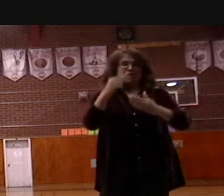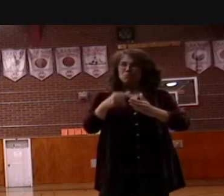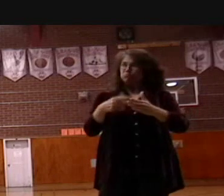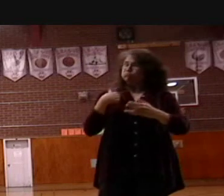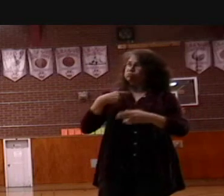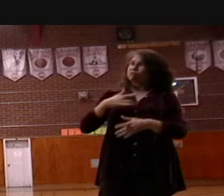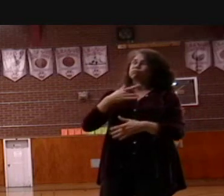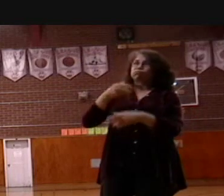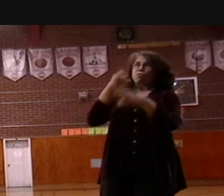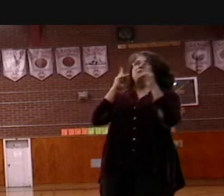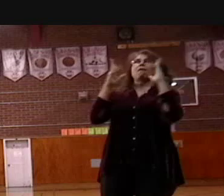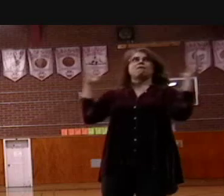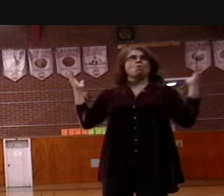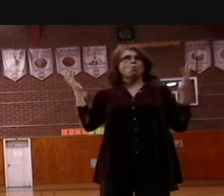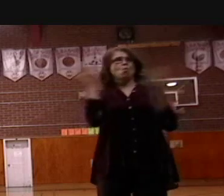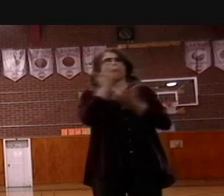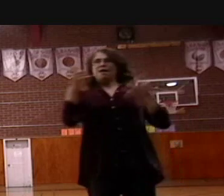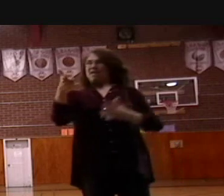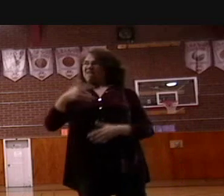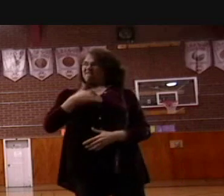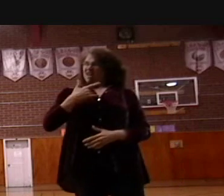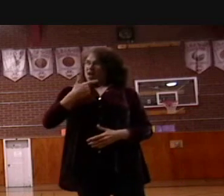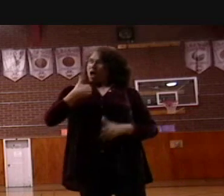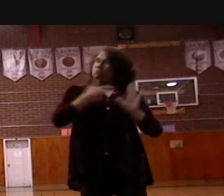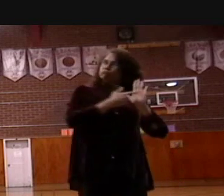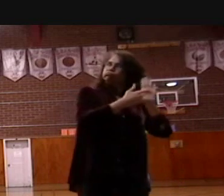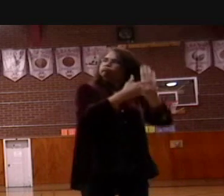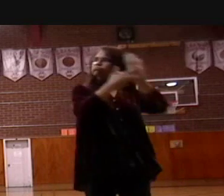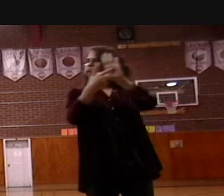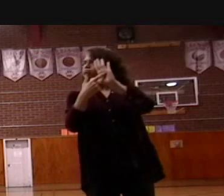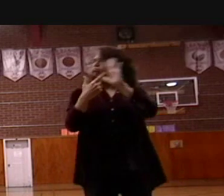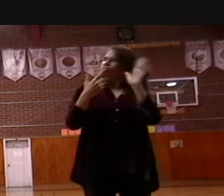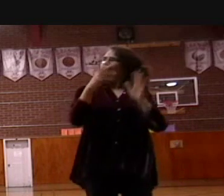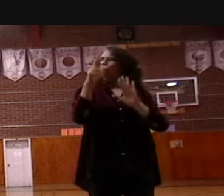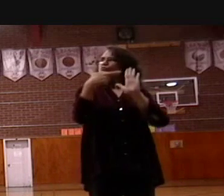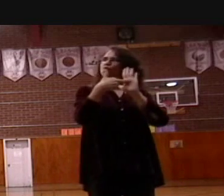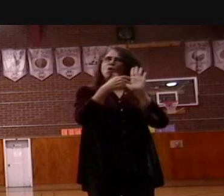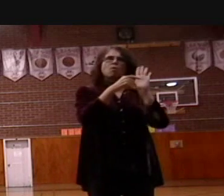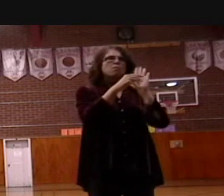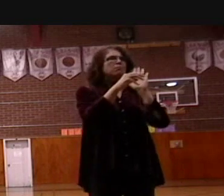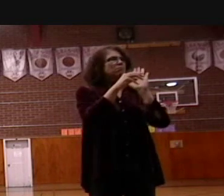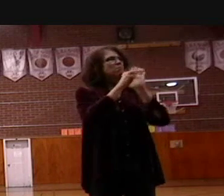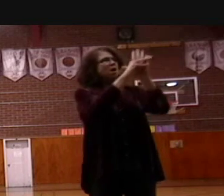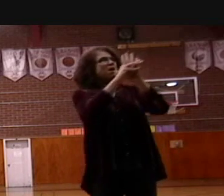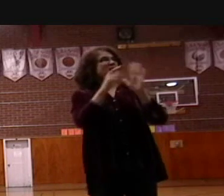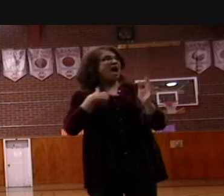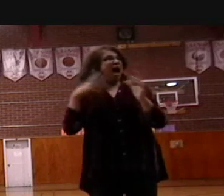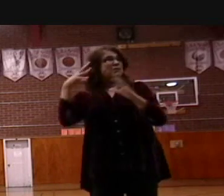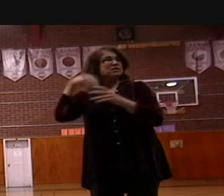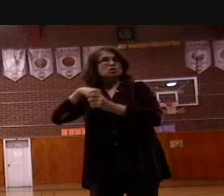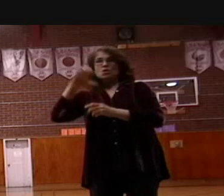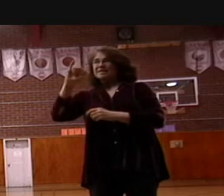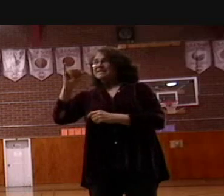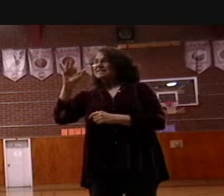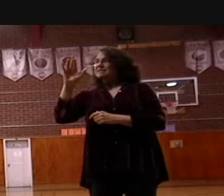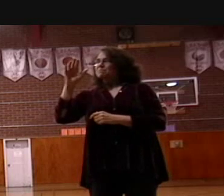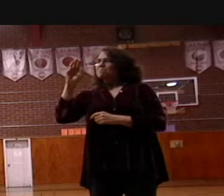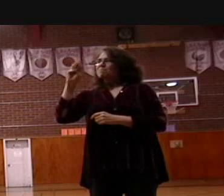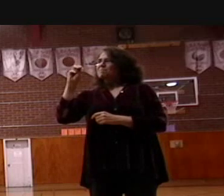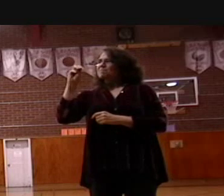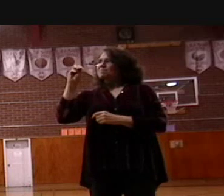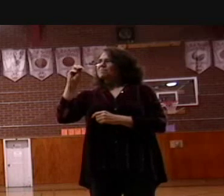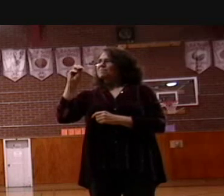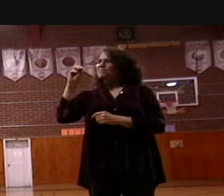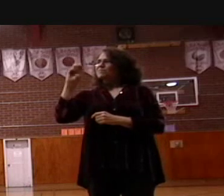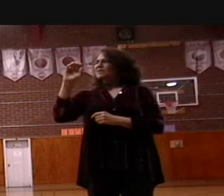Plus, I was on the list with celebrities like Miley Cyrus, Nick Jonas, Olympic gold